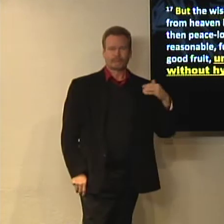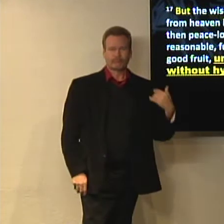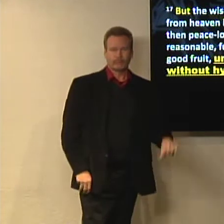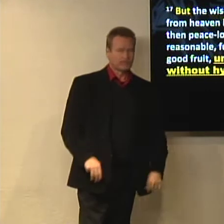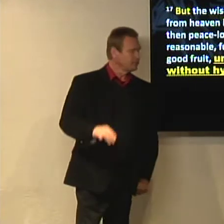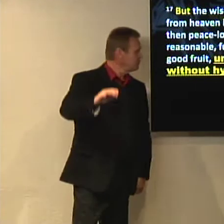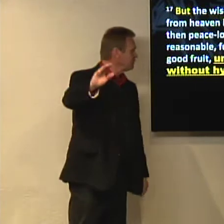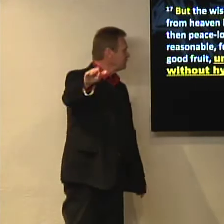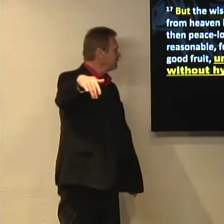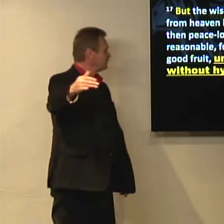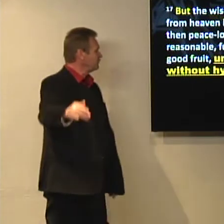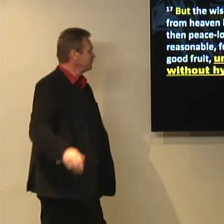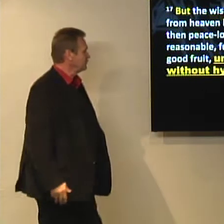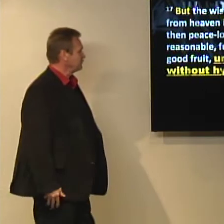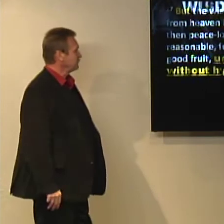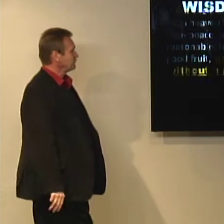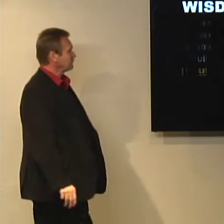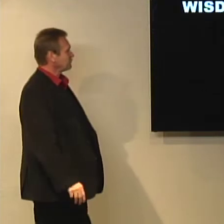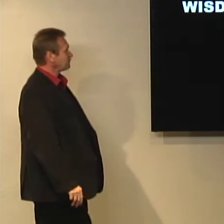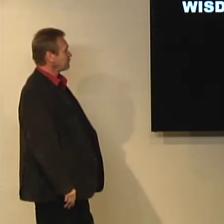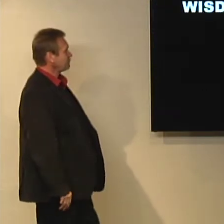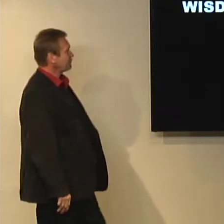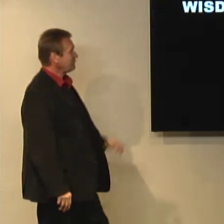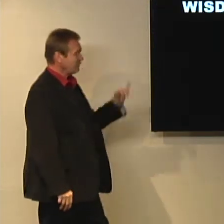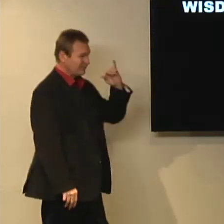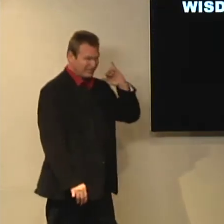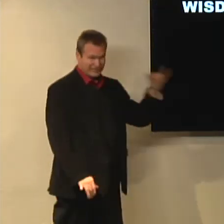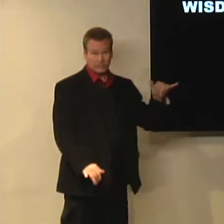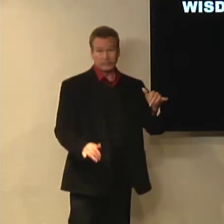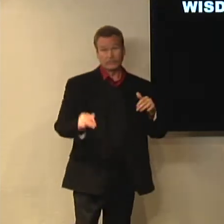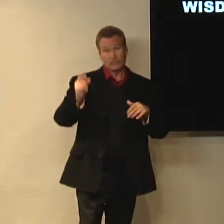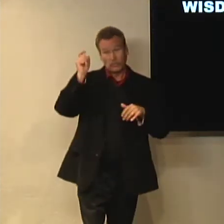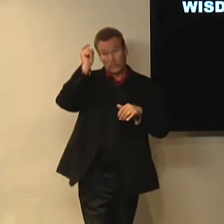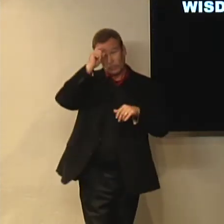And these are the things, all the goodness that comes from wisdom from above.